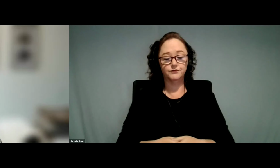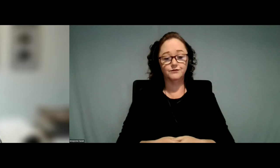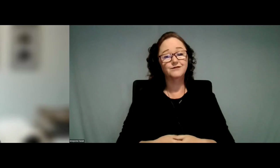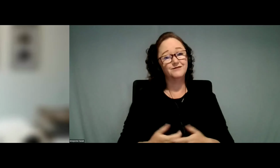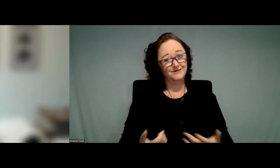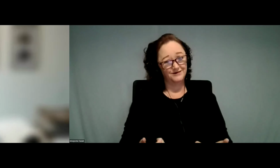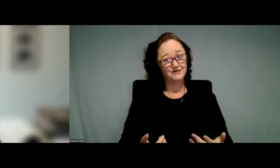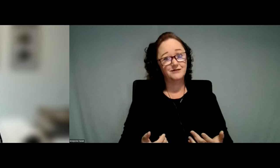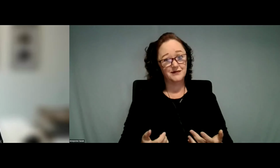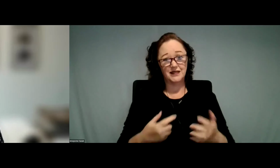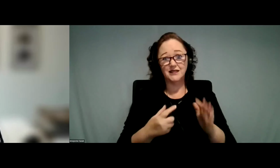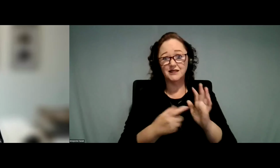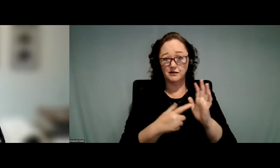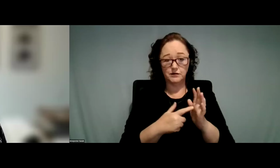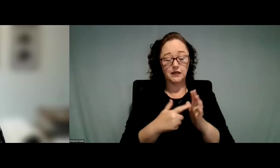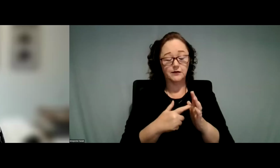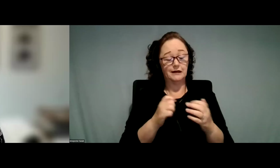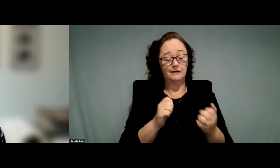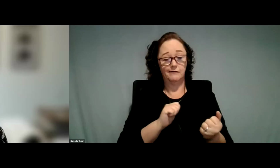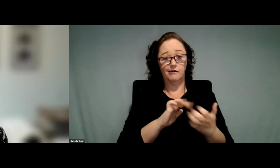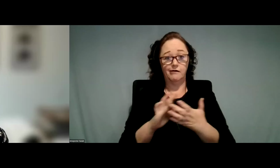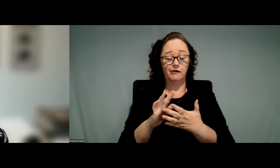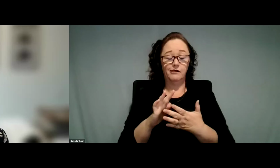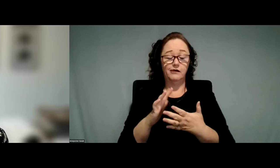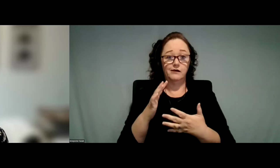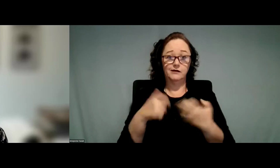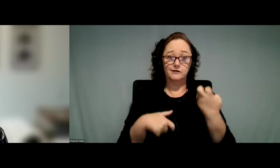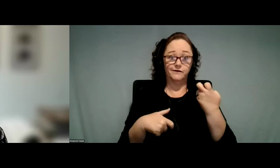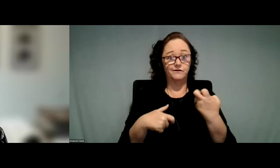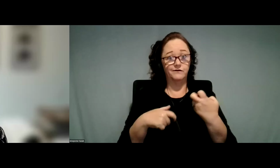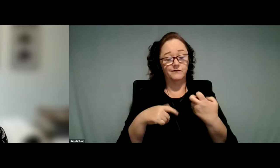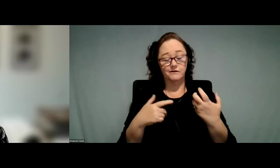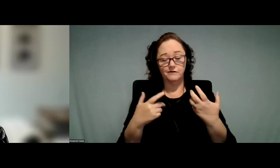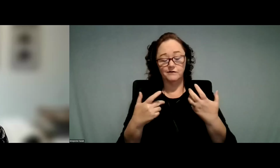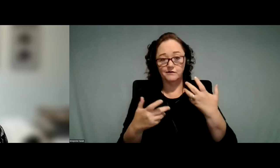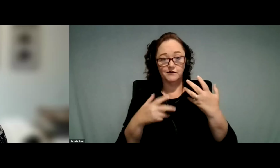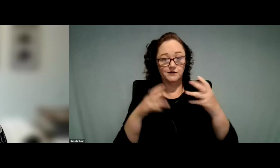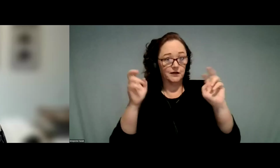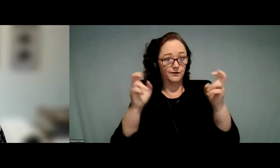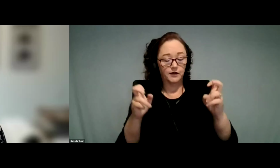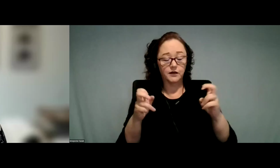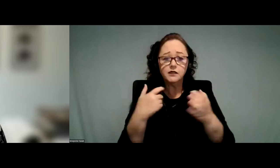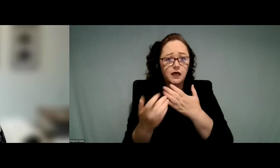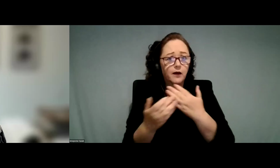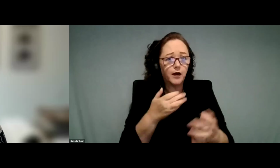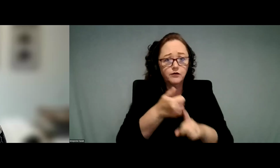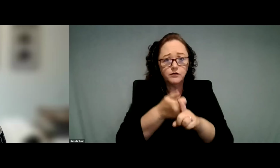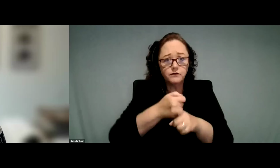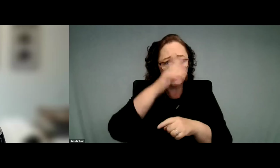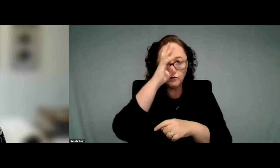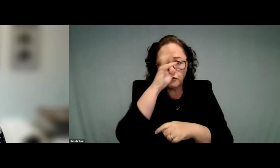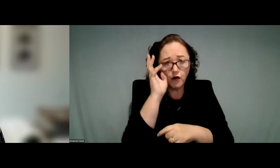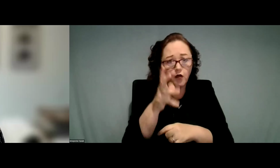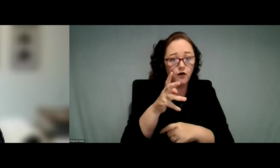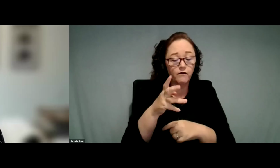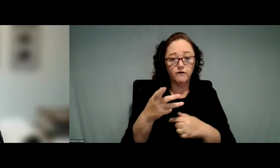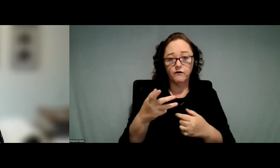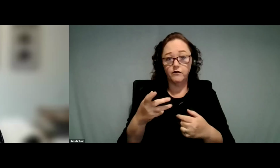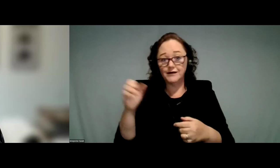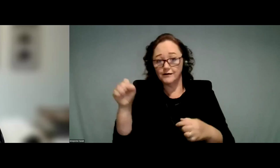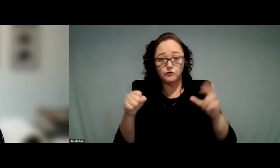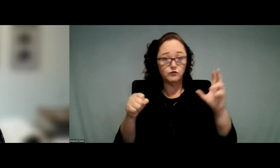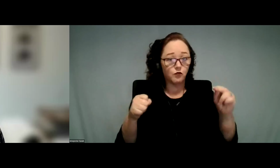topic for people, and it doesn't matter if you're creative or not. And that is because almost every state in the